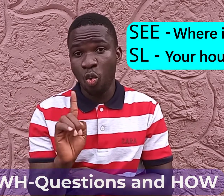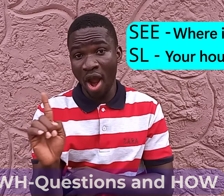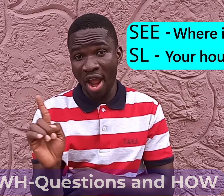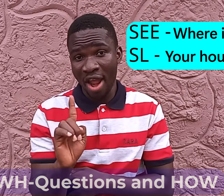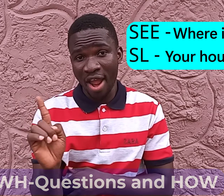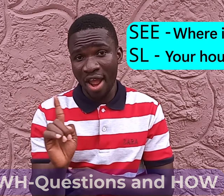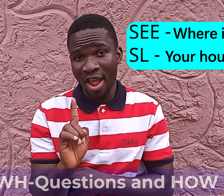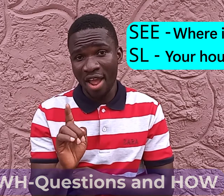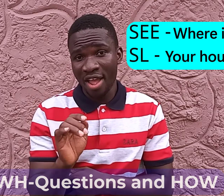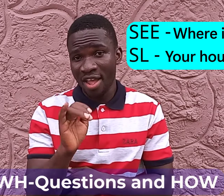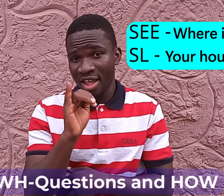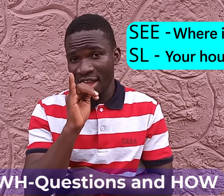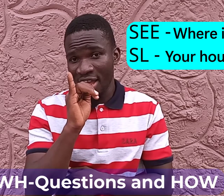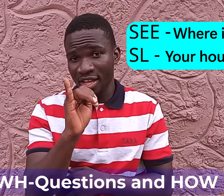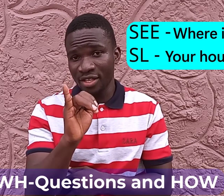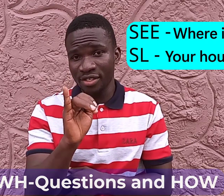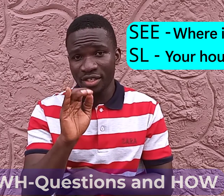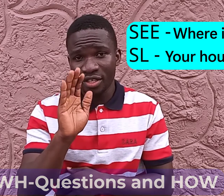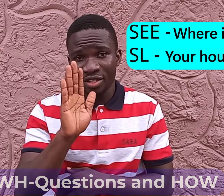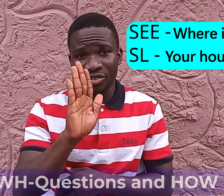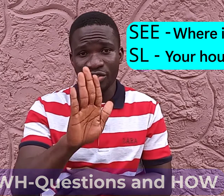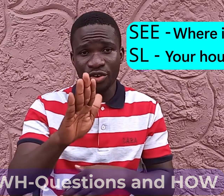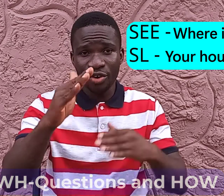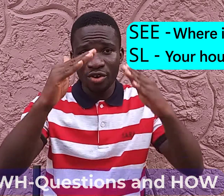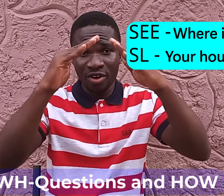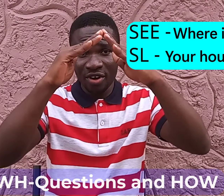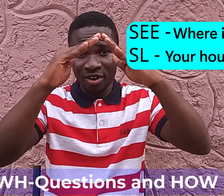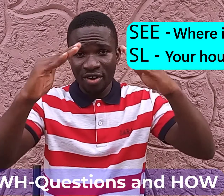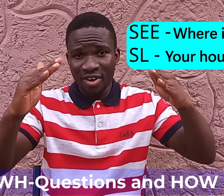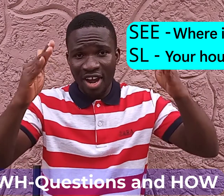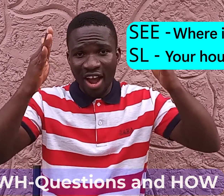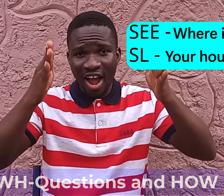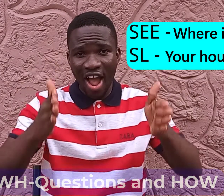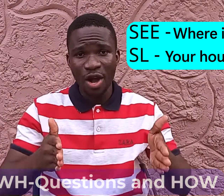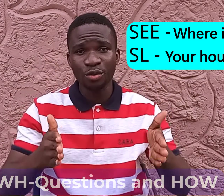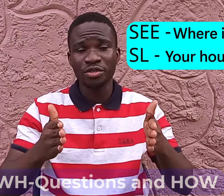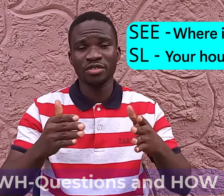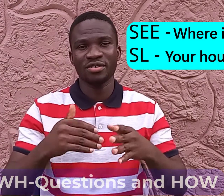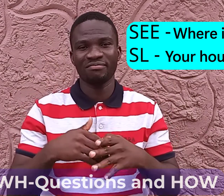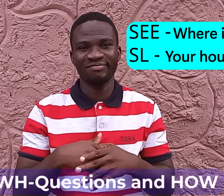where is your house.